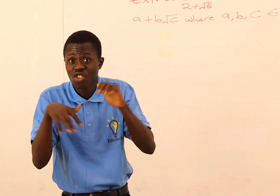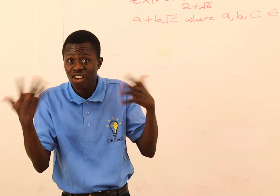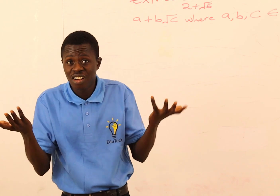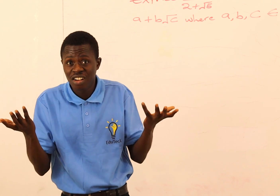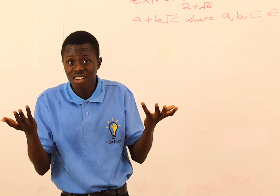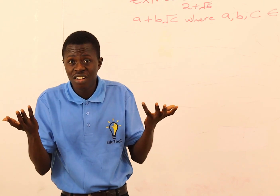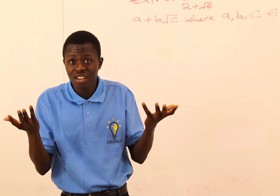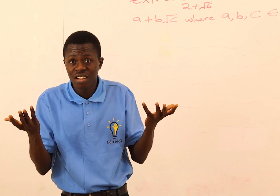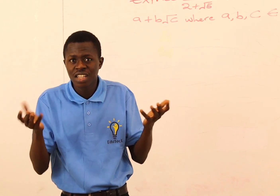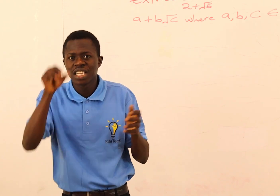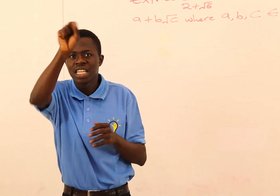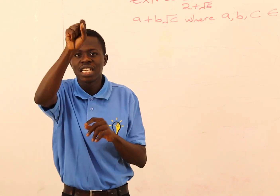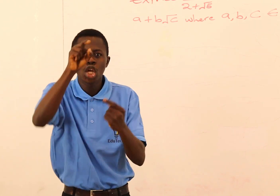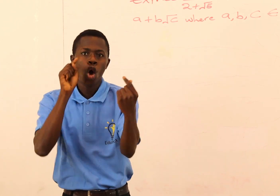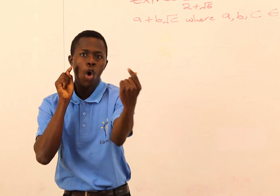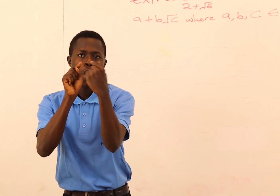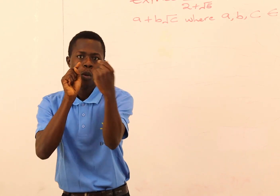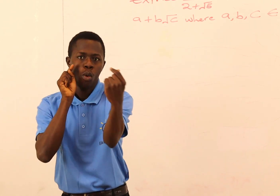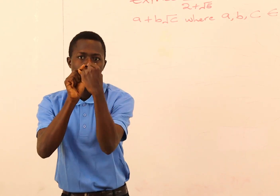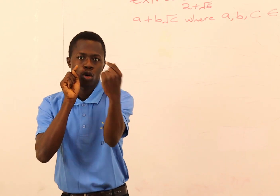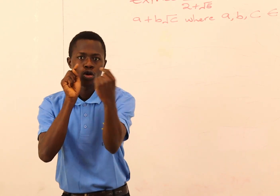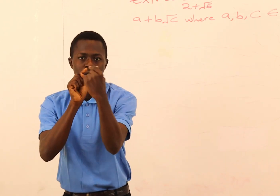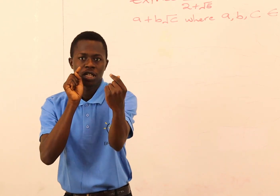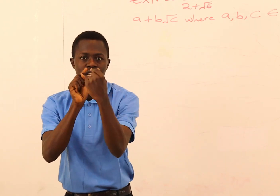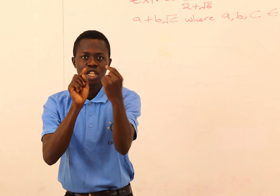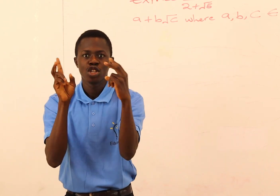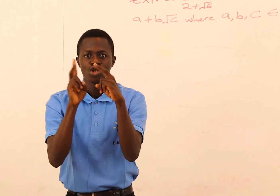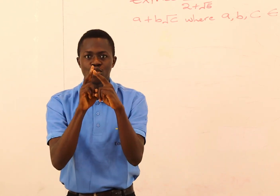normally change the denominator and find the conjugate set.